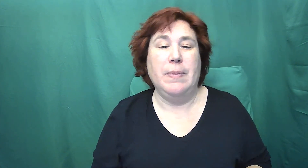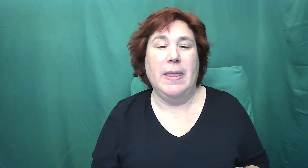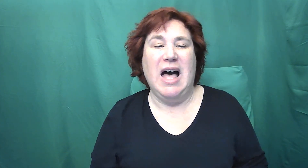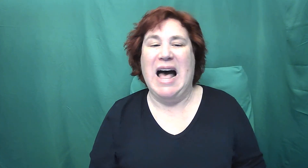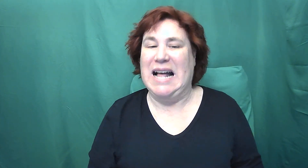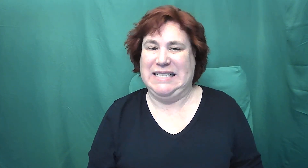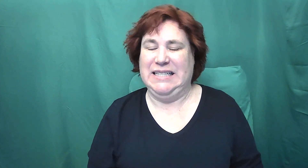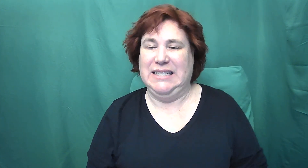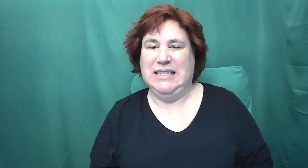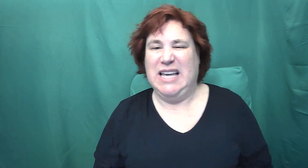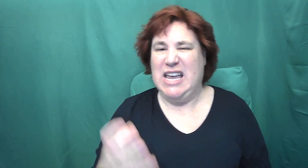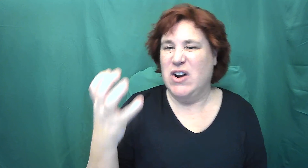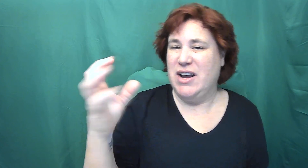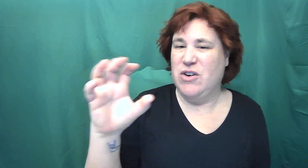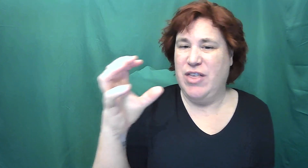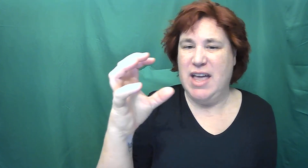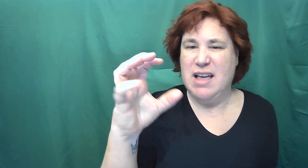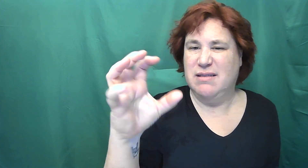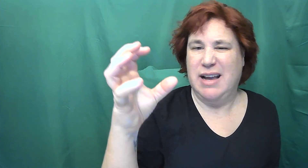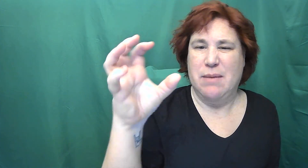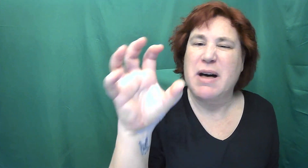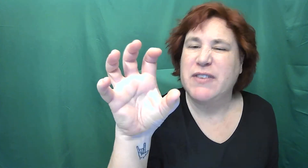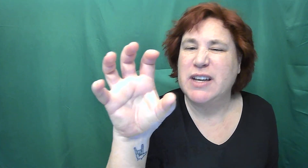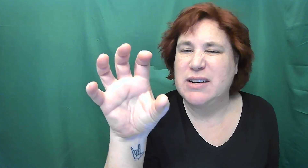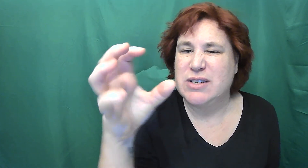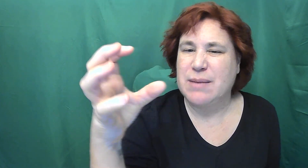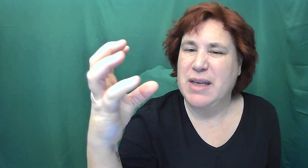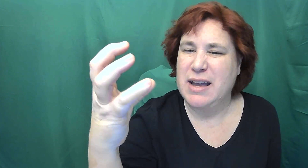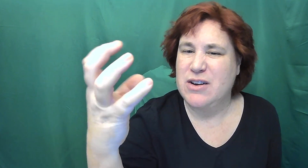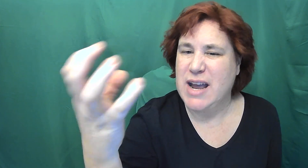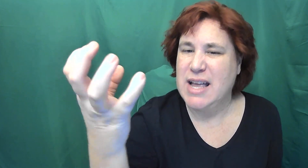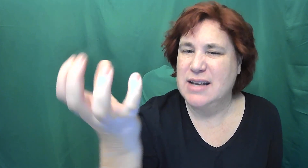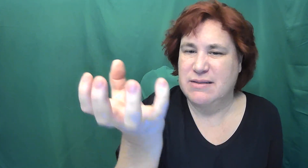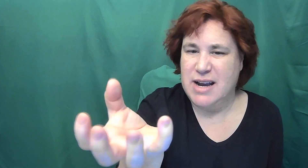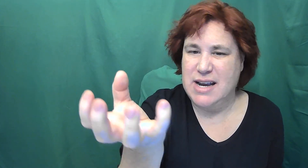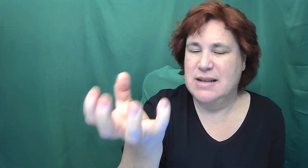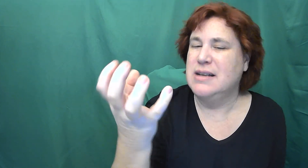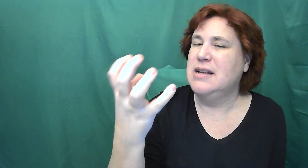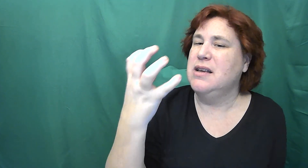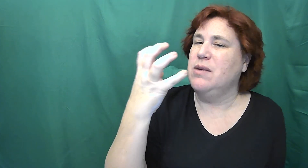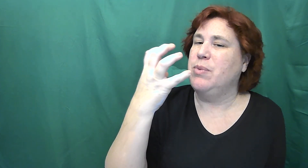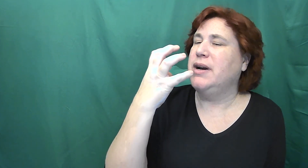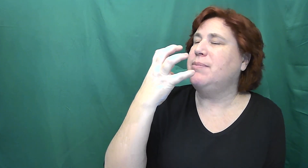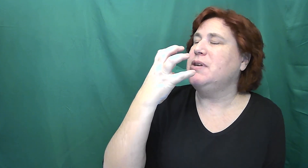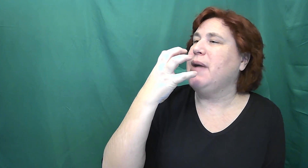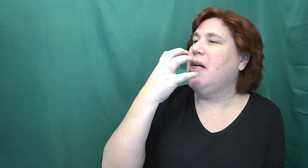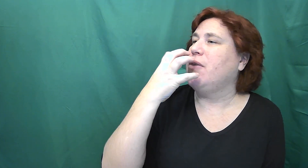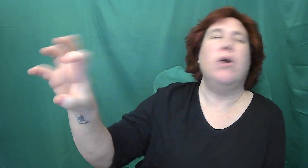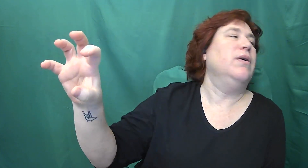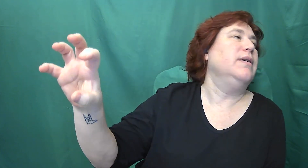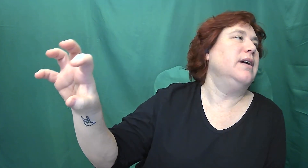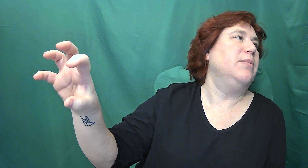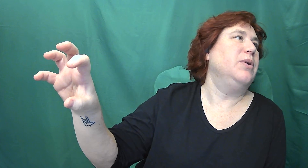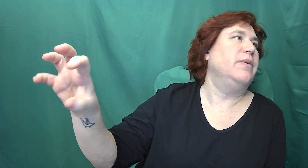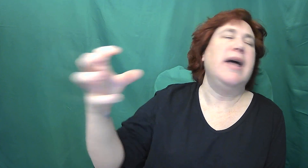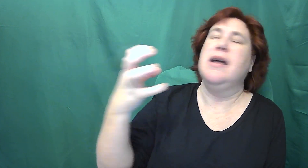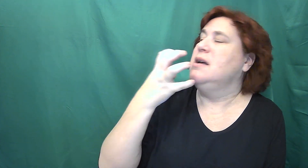Okay, hot. Okay, you've got your thing, like a muffin or something, in your hand, right? You put it up to your mouth. Oh, gotta put it away.